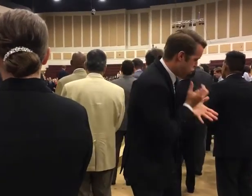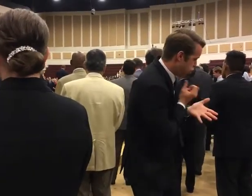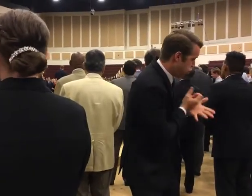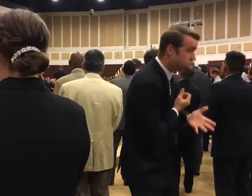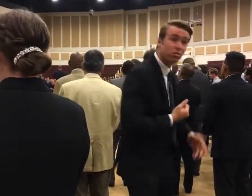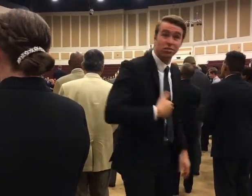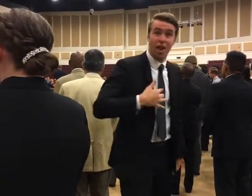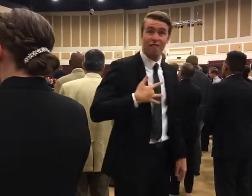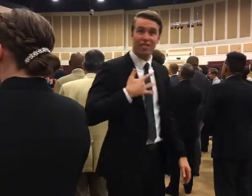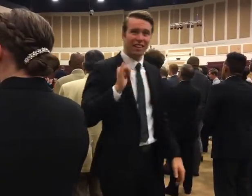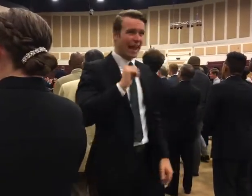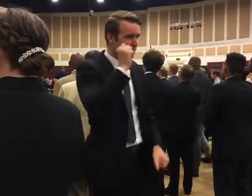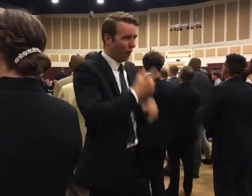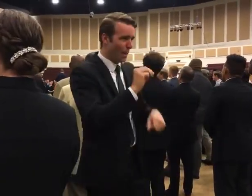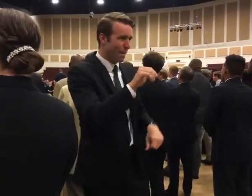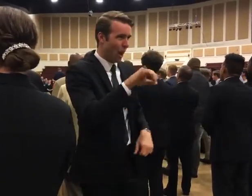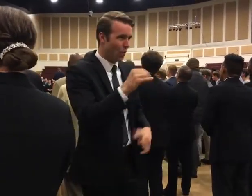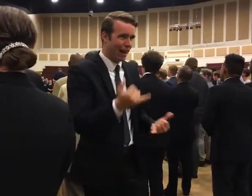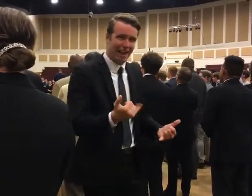Man, I feel like Rick Mayo right now.